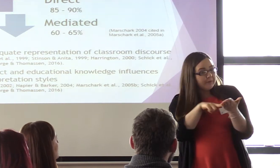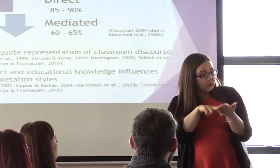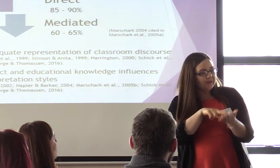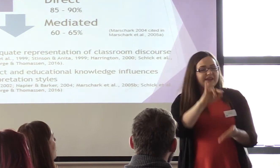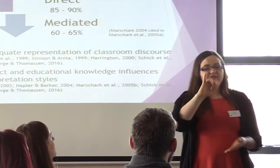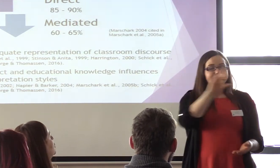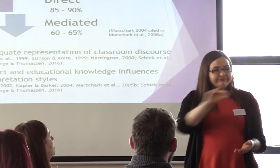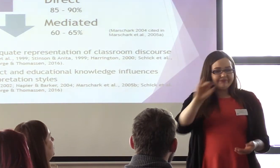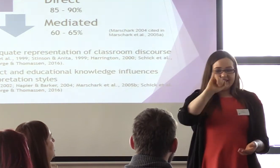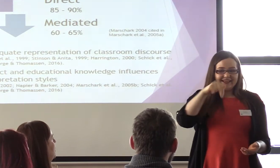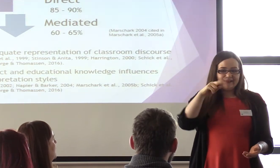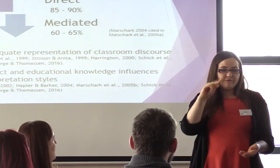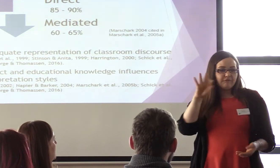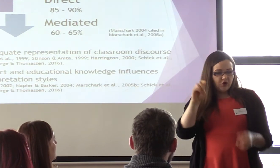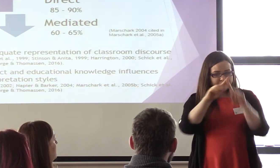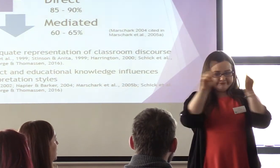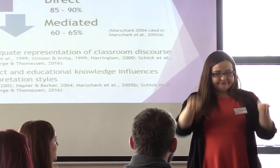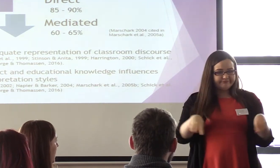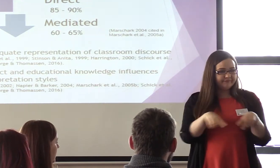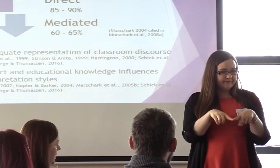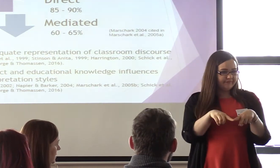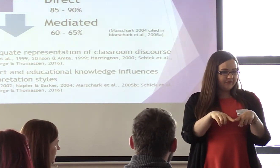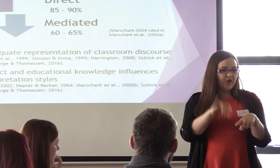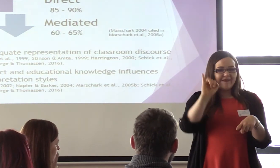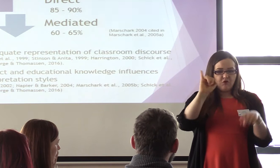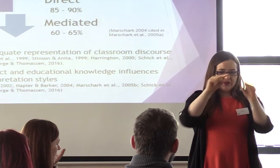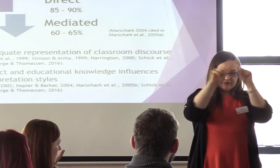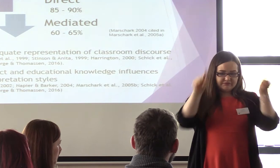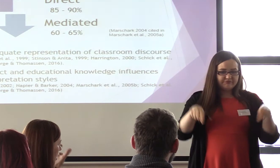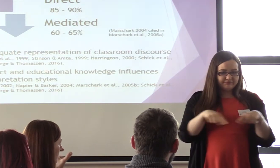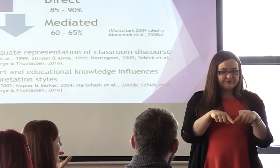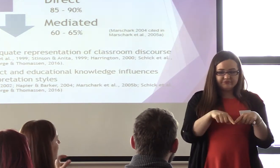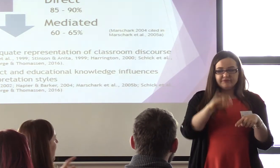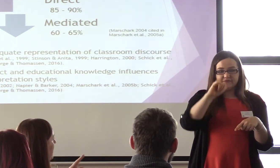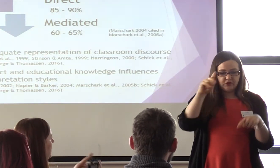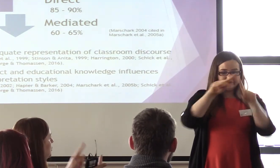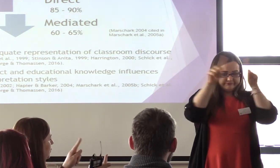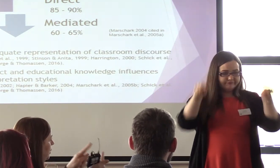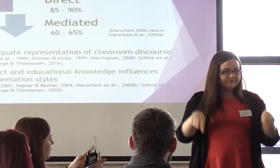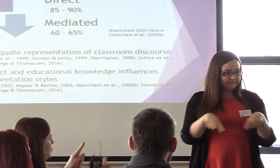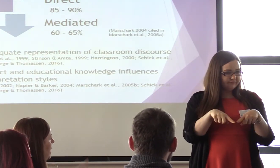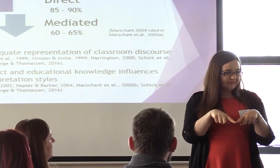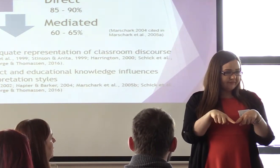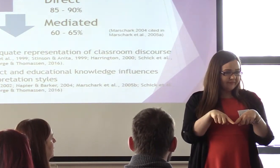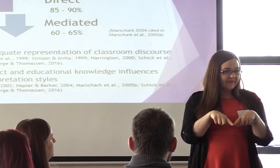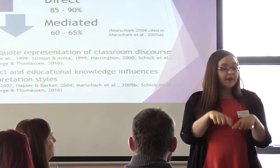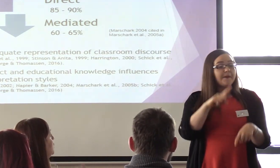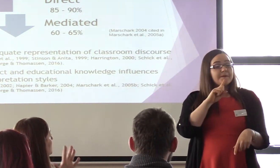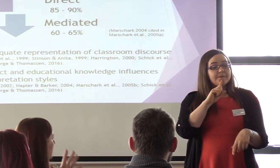So what should have been used was a fingerspelled term, and then the visual picture